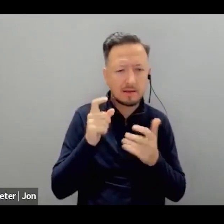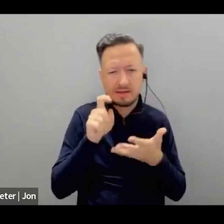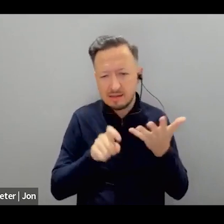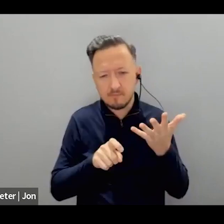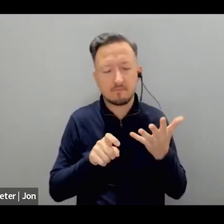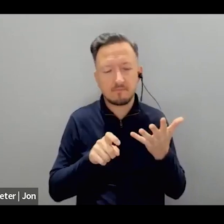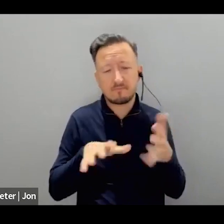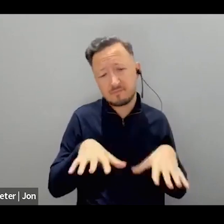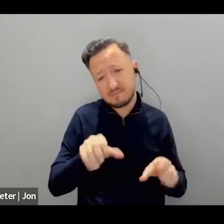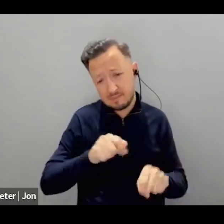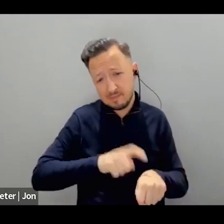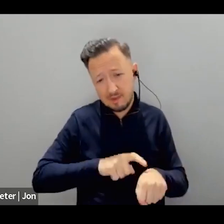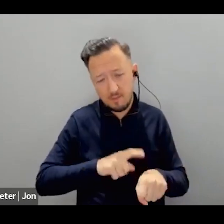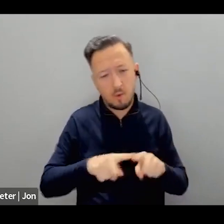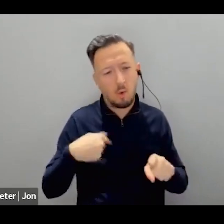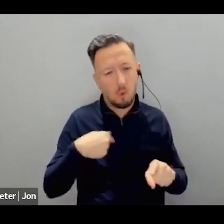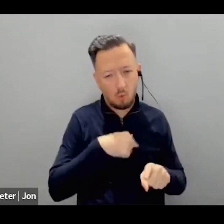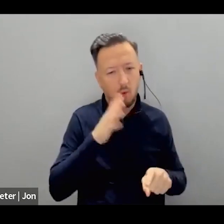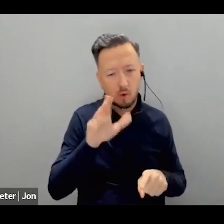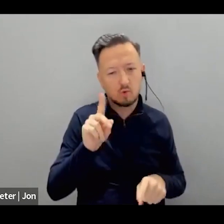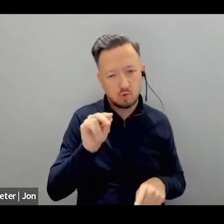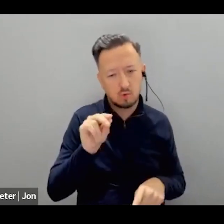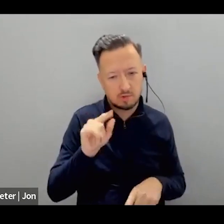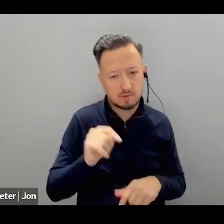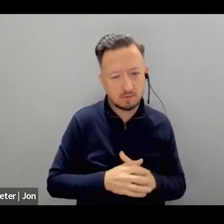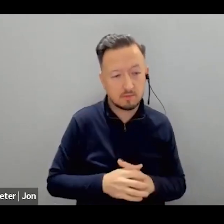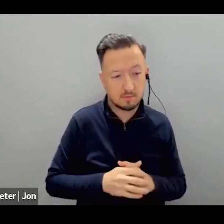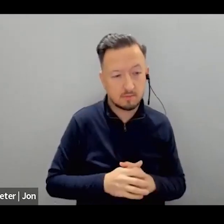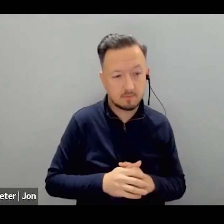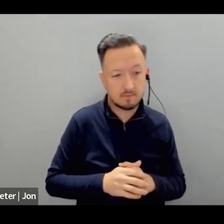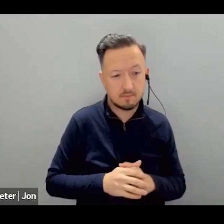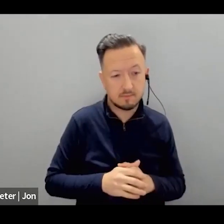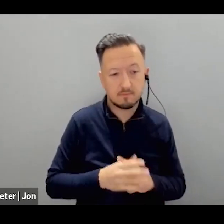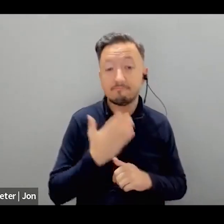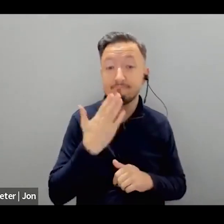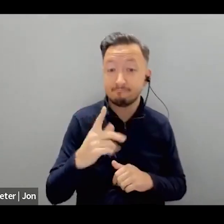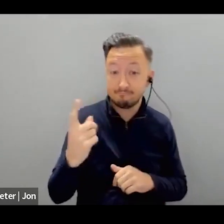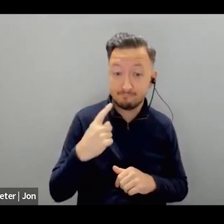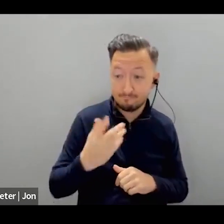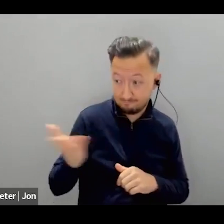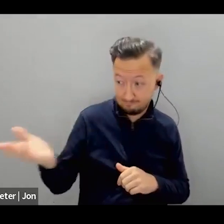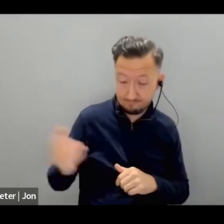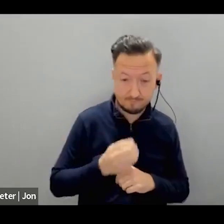do that. We'll take the time it takes because we're going to do everything we can to make sure our students and staff are safe. Thank you for the question. Dr. Furman?